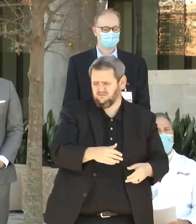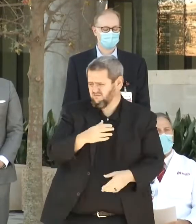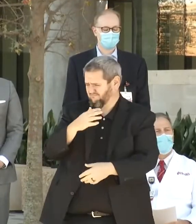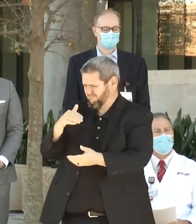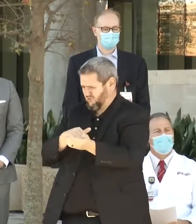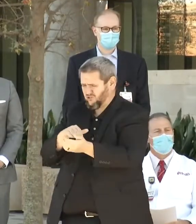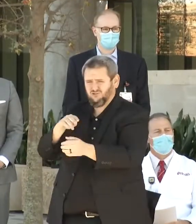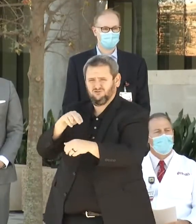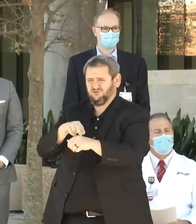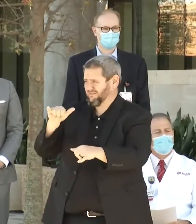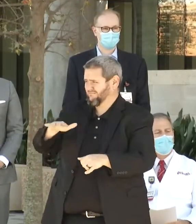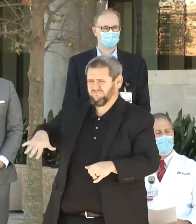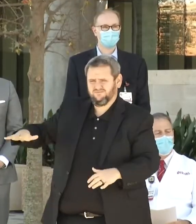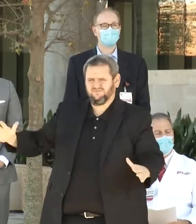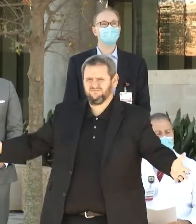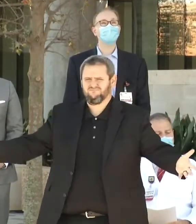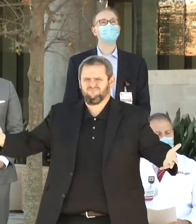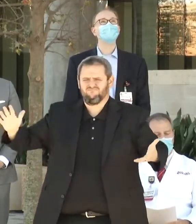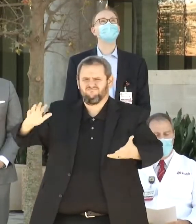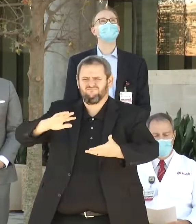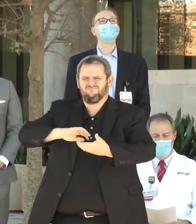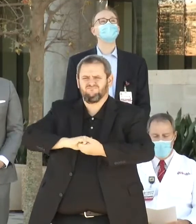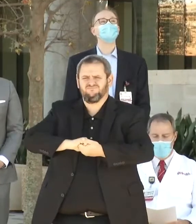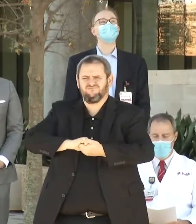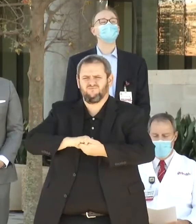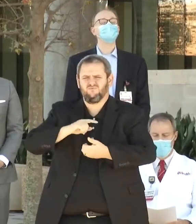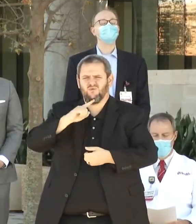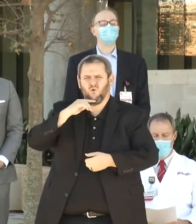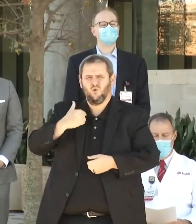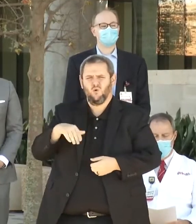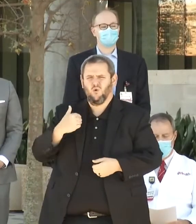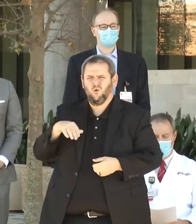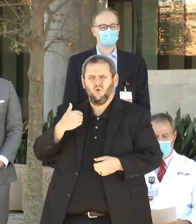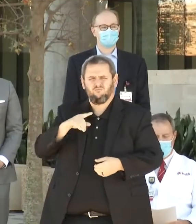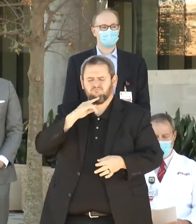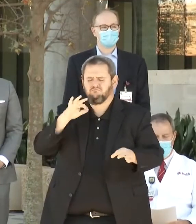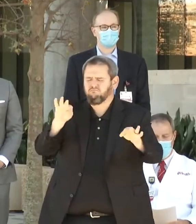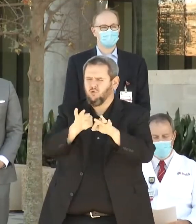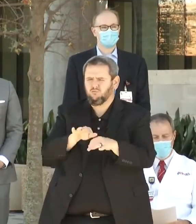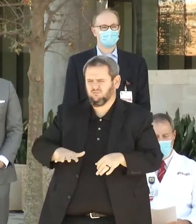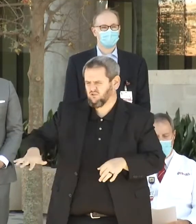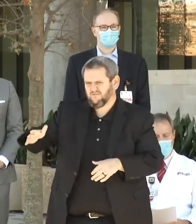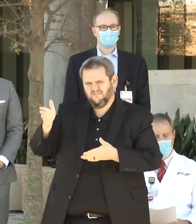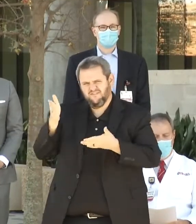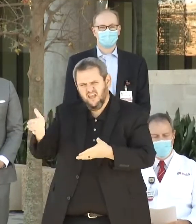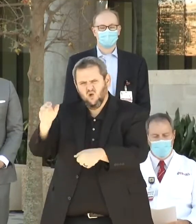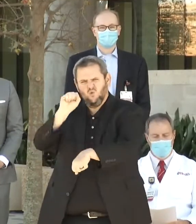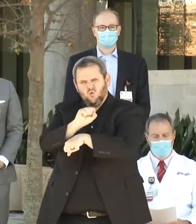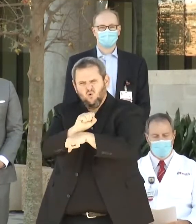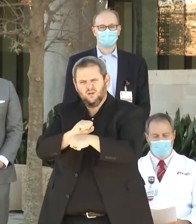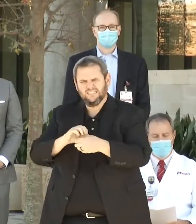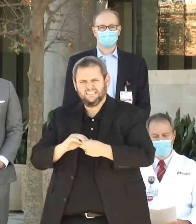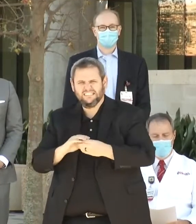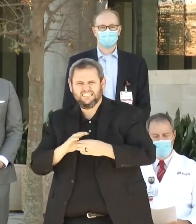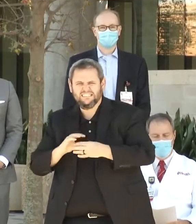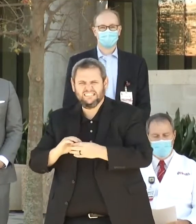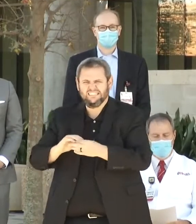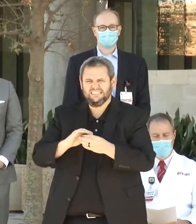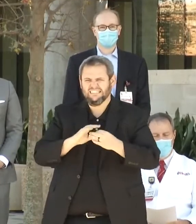important to be hearing from boots on the ground. To all the doctors, the nurses, the